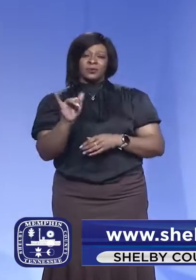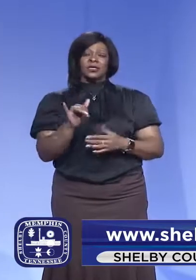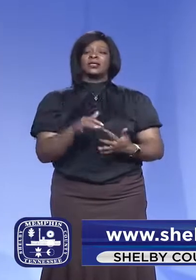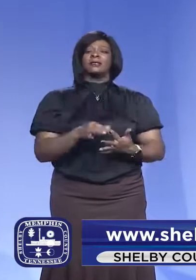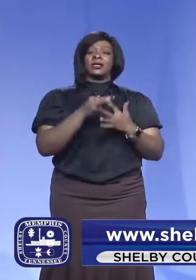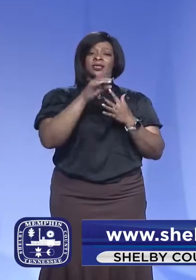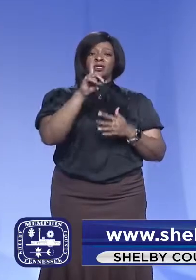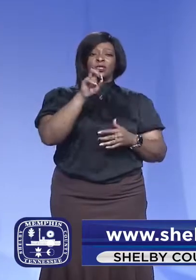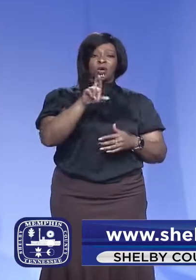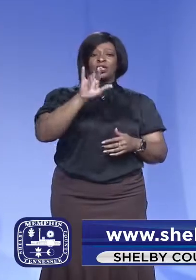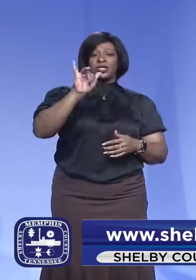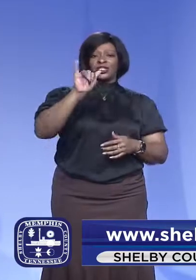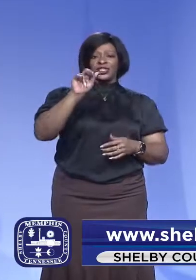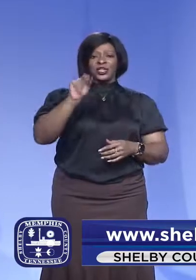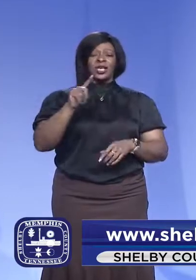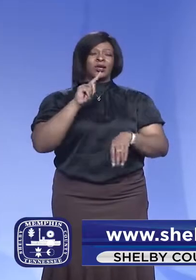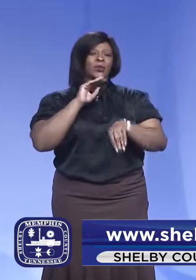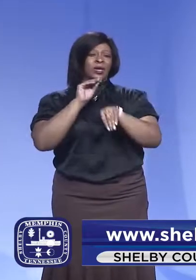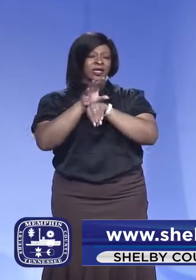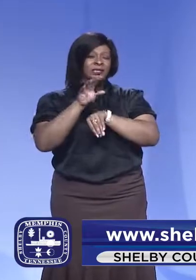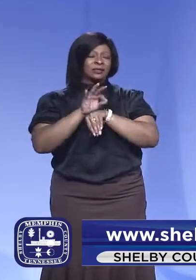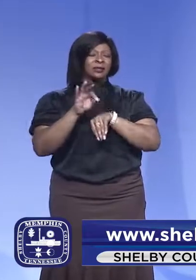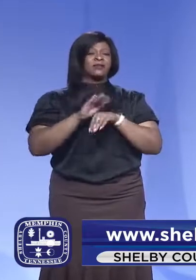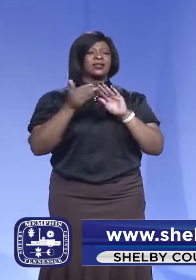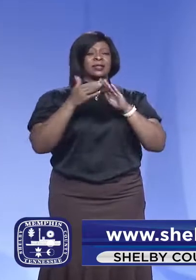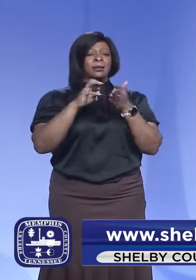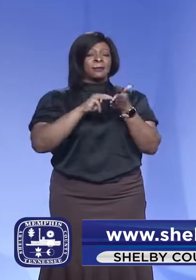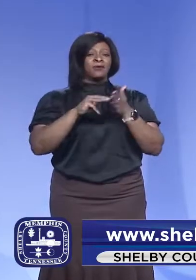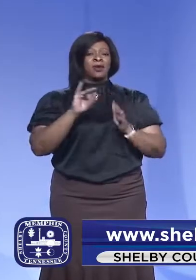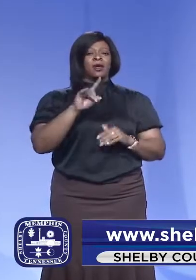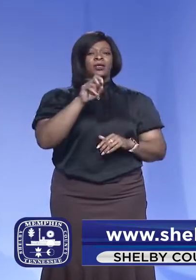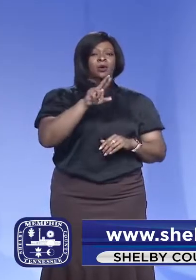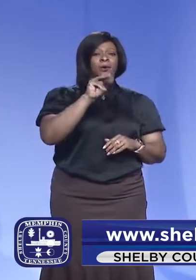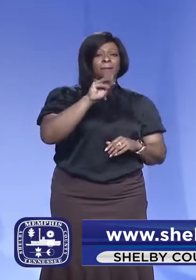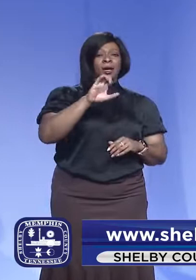Dr. Jane, who's a consultant to the City of Memphis, as well as Dr.